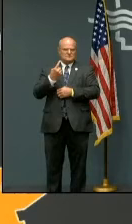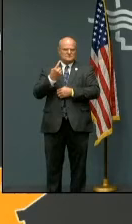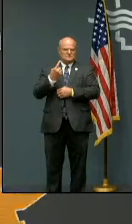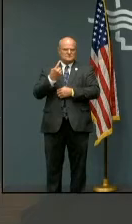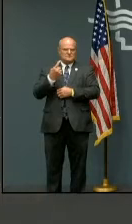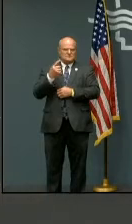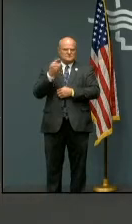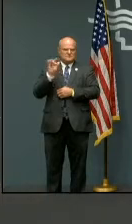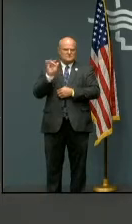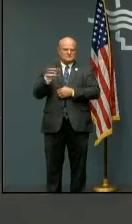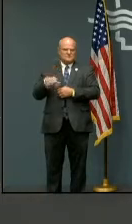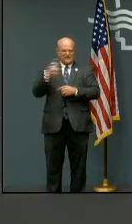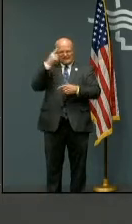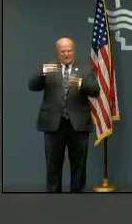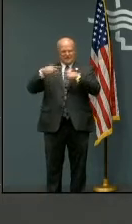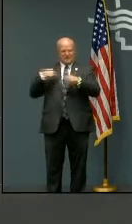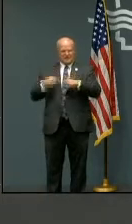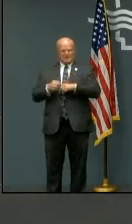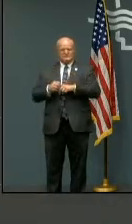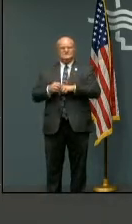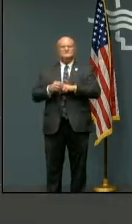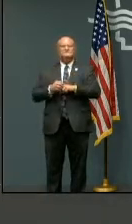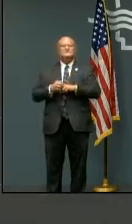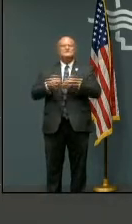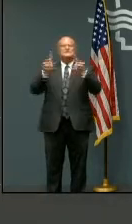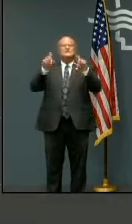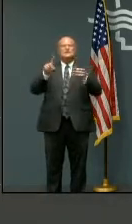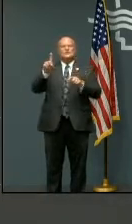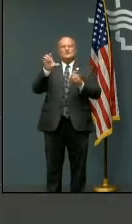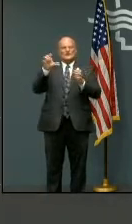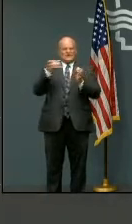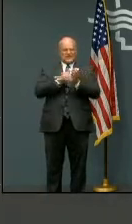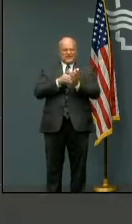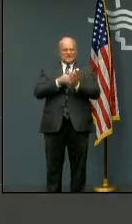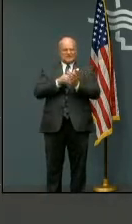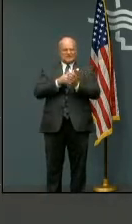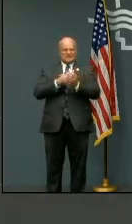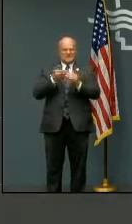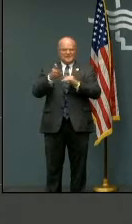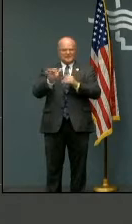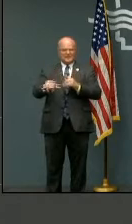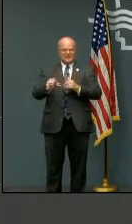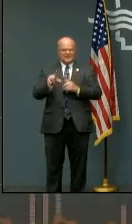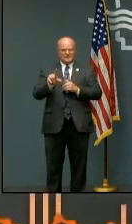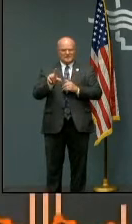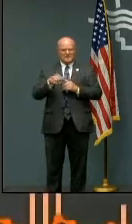had. I think we're going back one. That's tests per 100,000. Do we have anything after that?